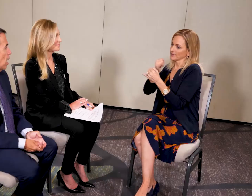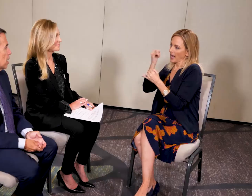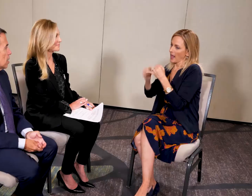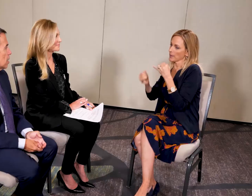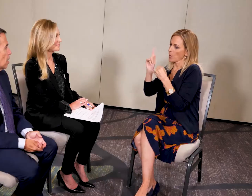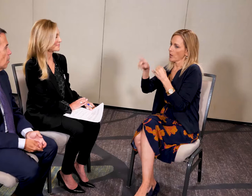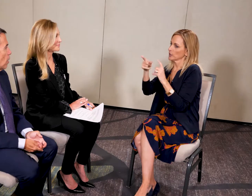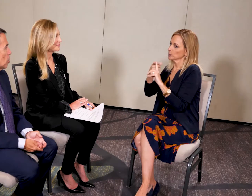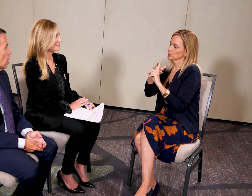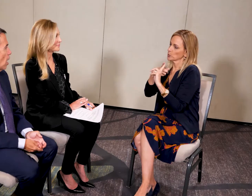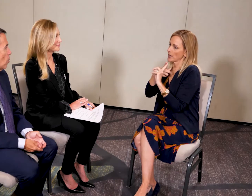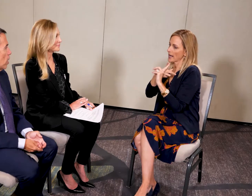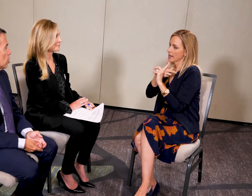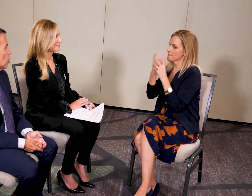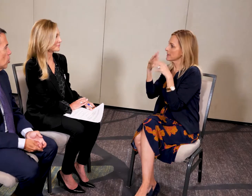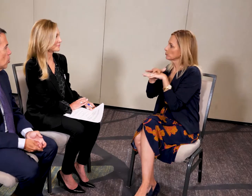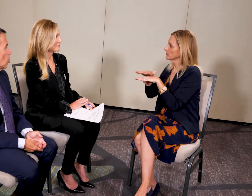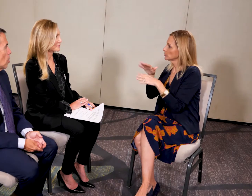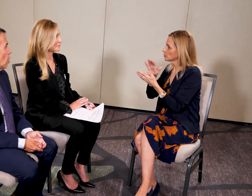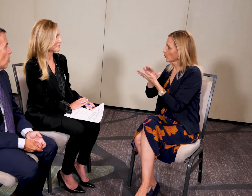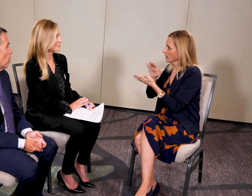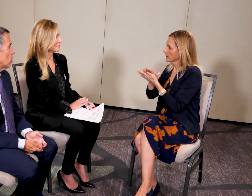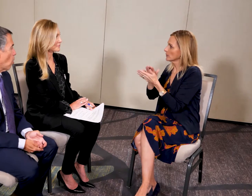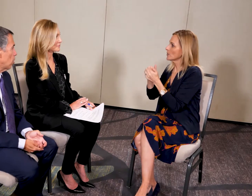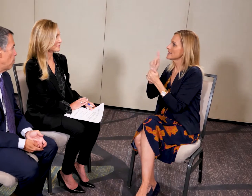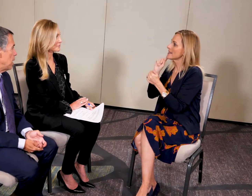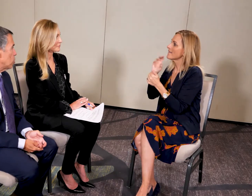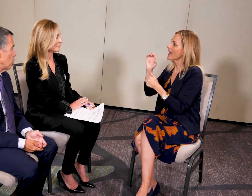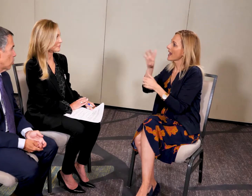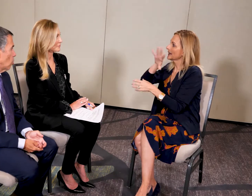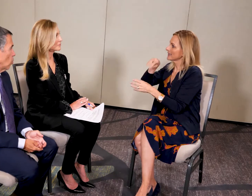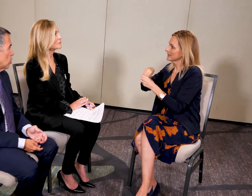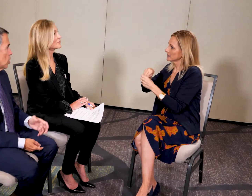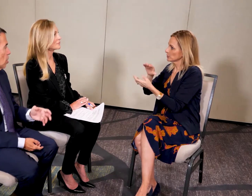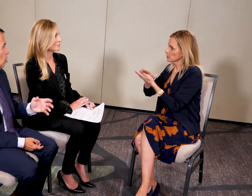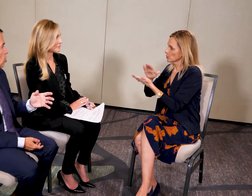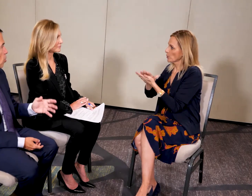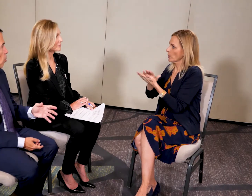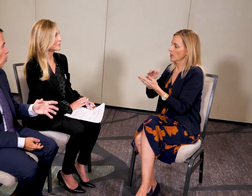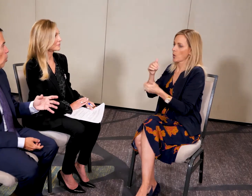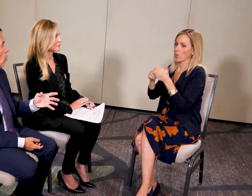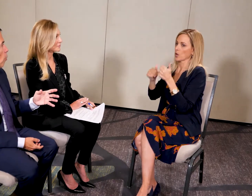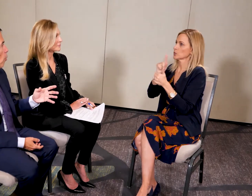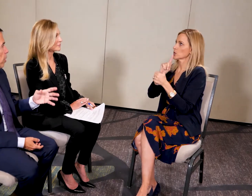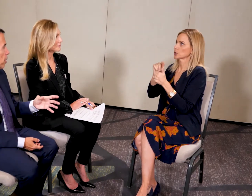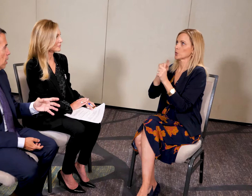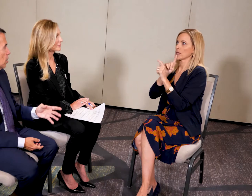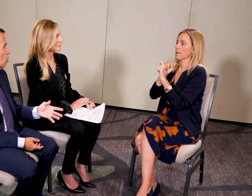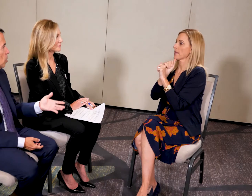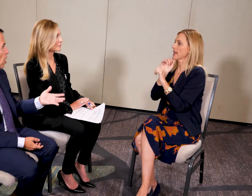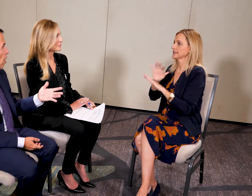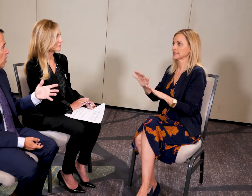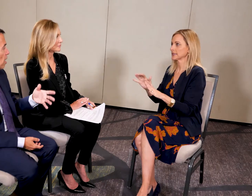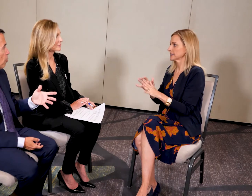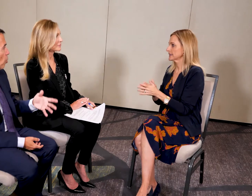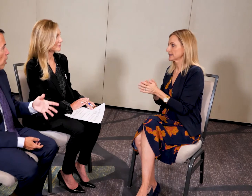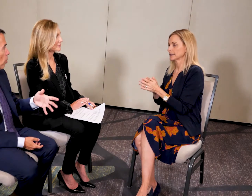And eventually I went to what is called a mainstream school, which is a school for hearing kids in which they have a deaf program within